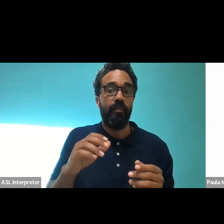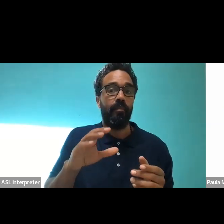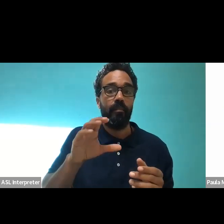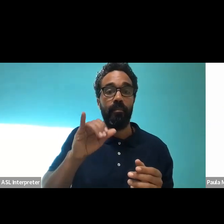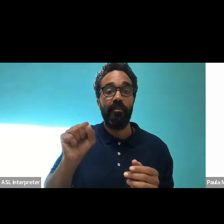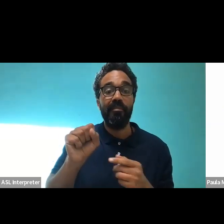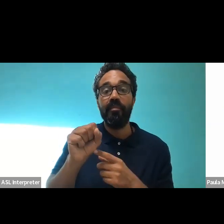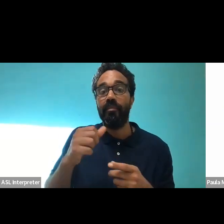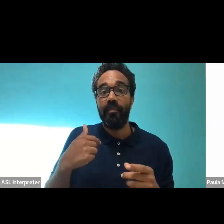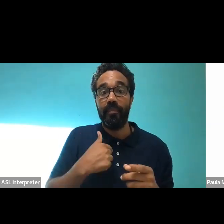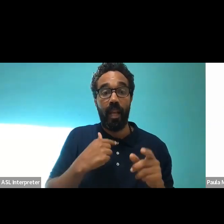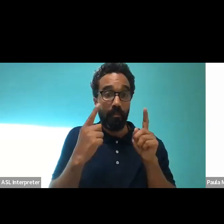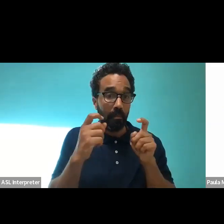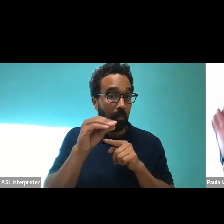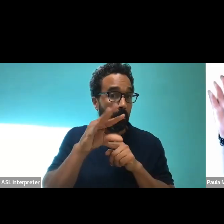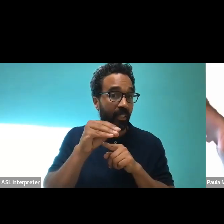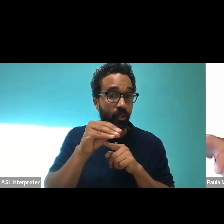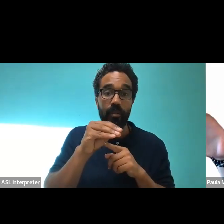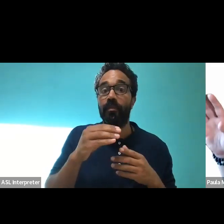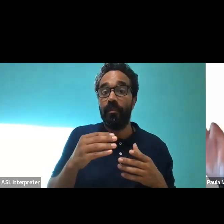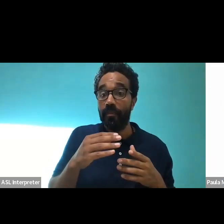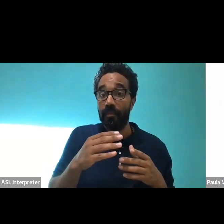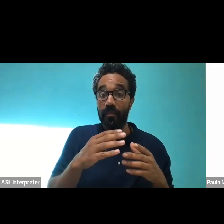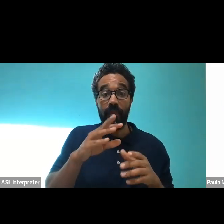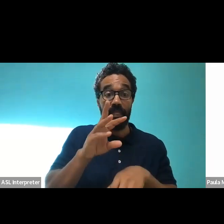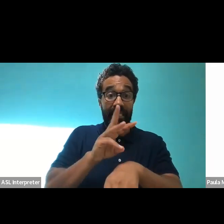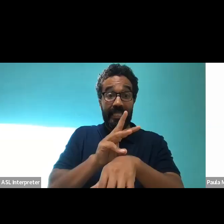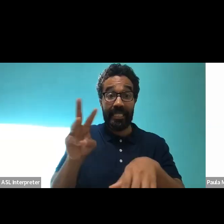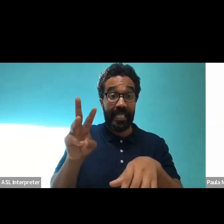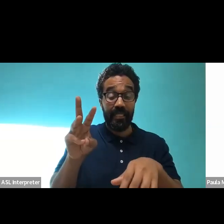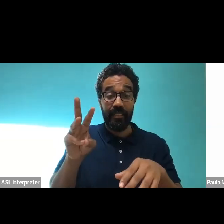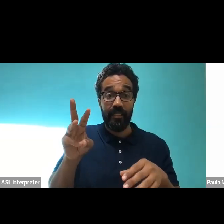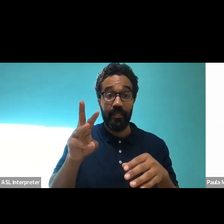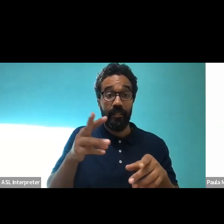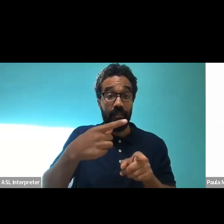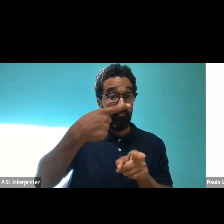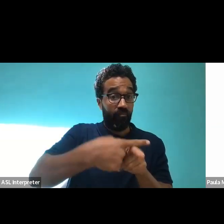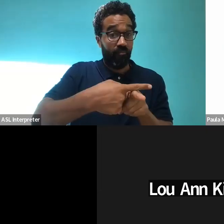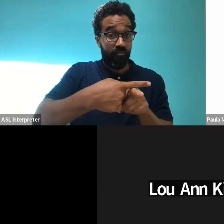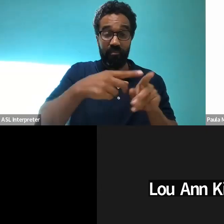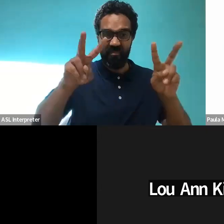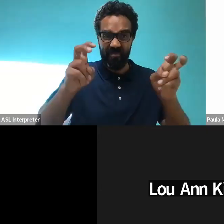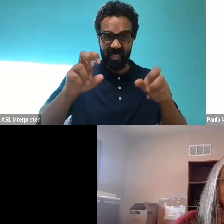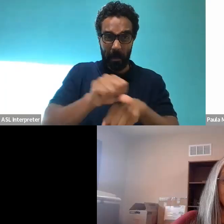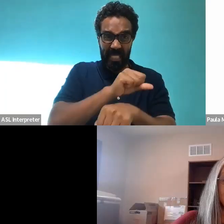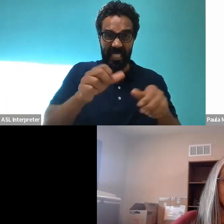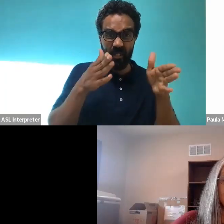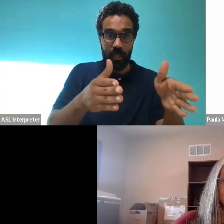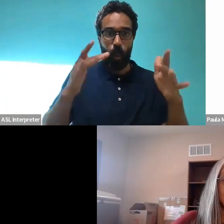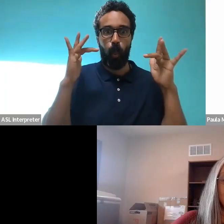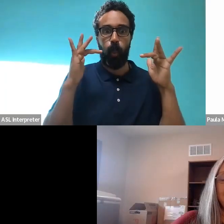Street, Stockton at 6 o'clock, when the only cars were down at the bar and nothing in the business area. Because,